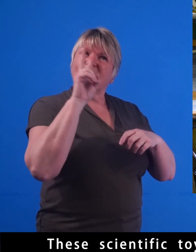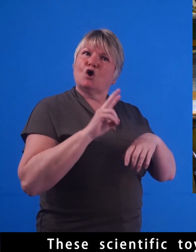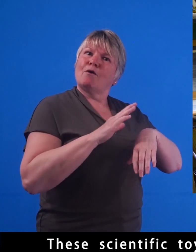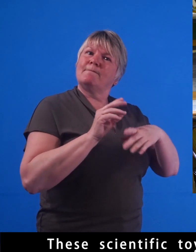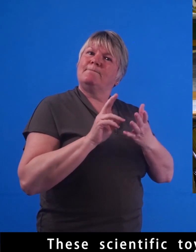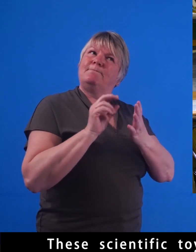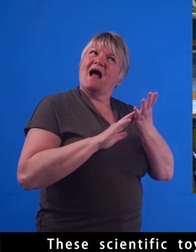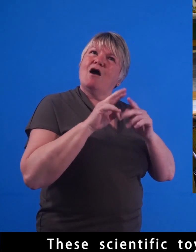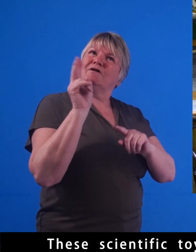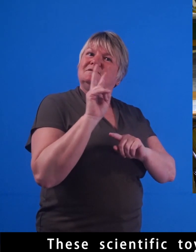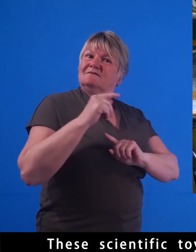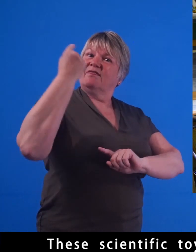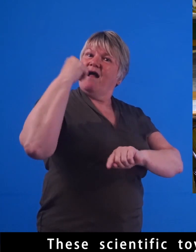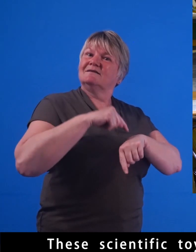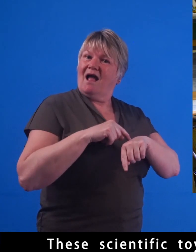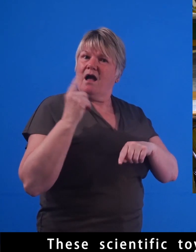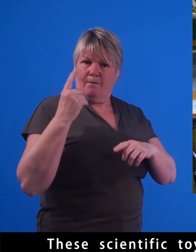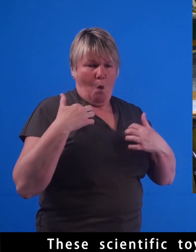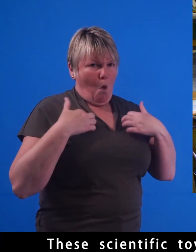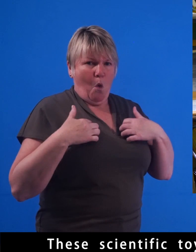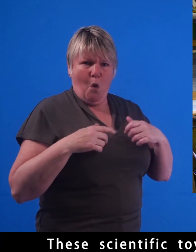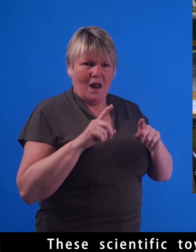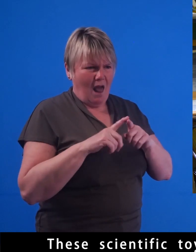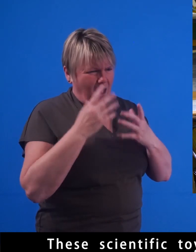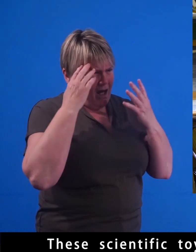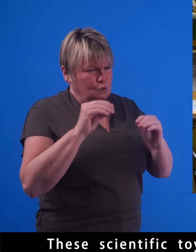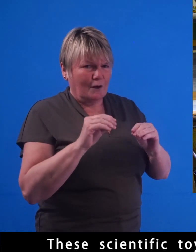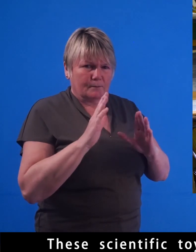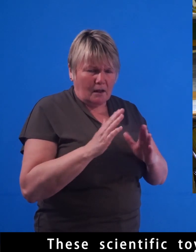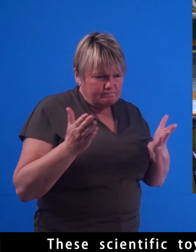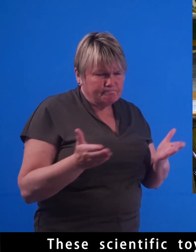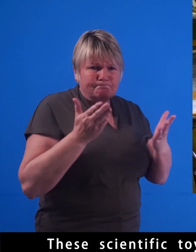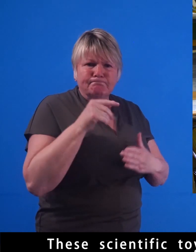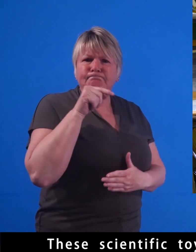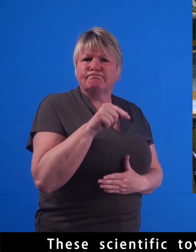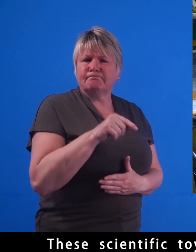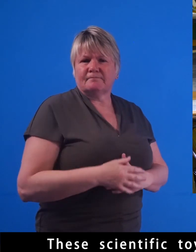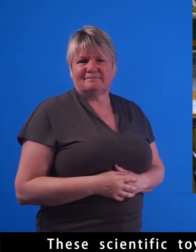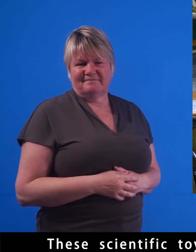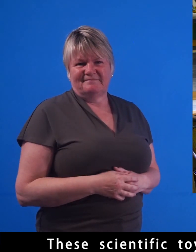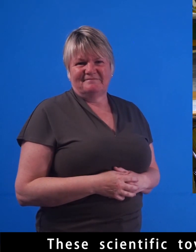readily embraced by Victorian parents who were always keen on education.